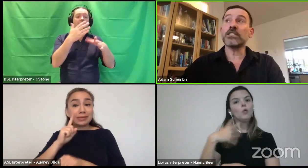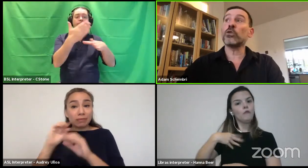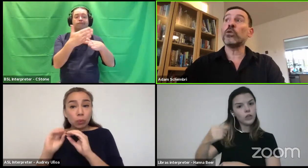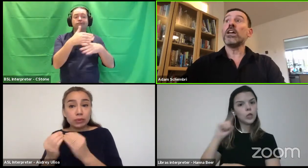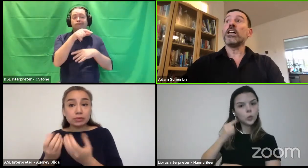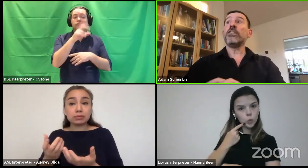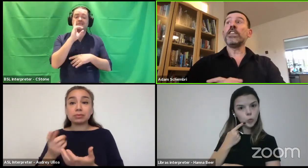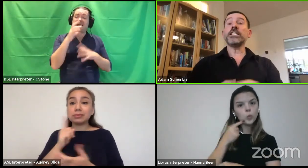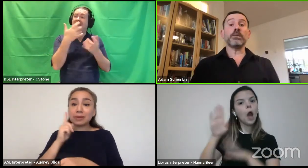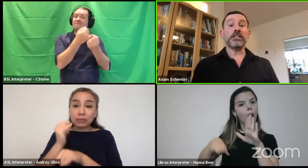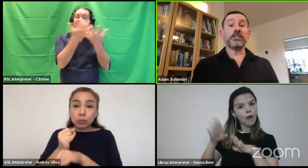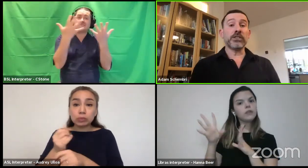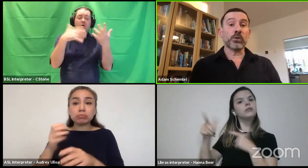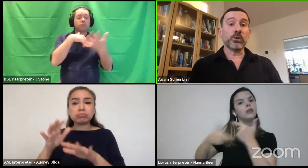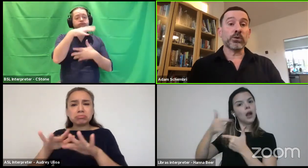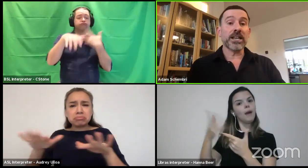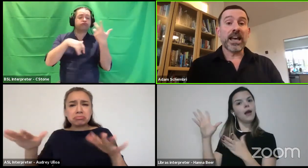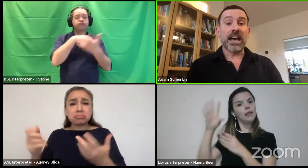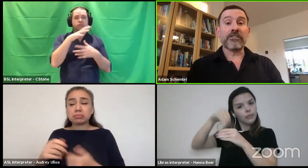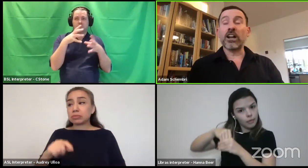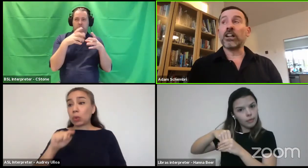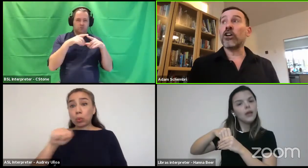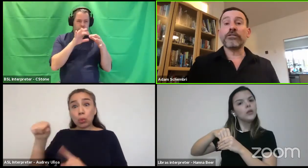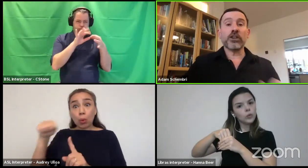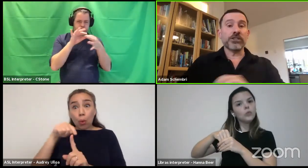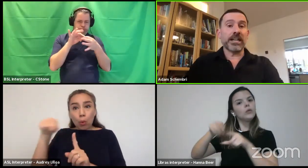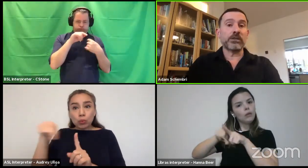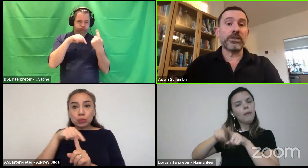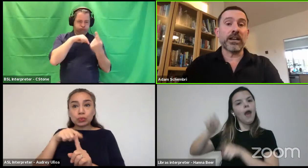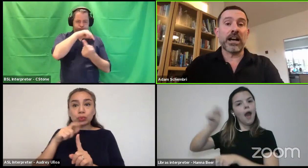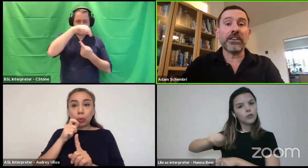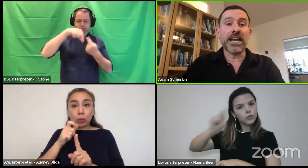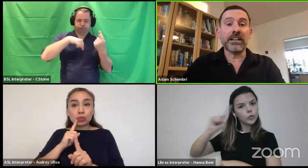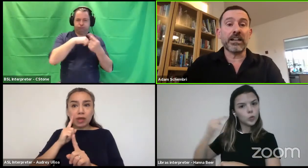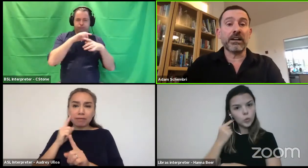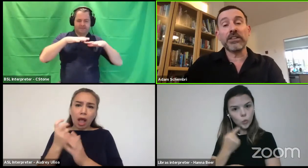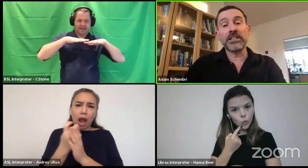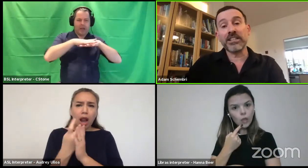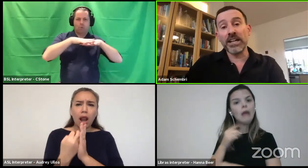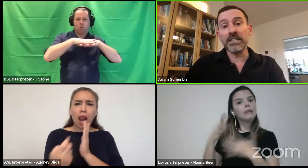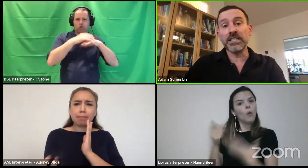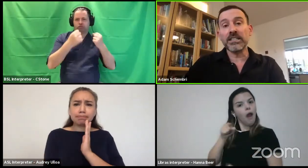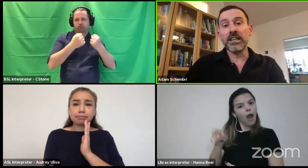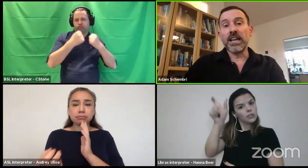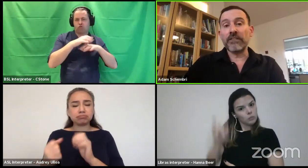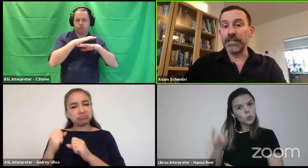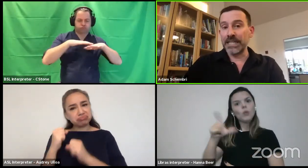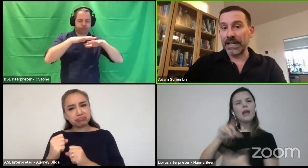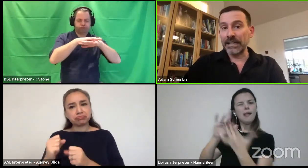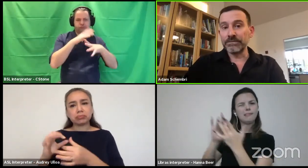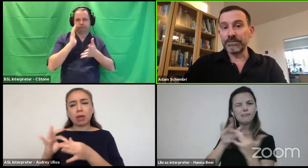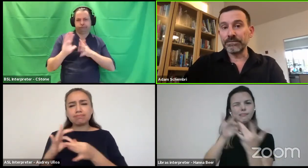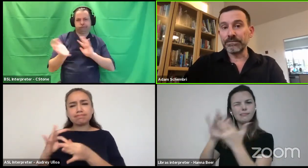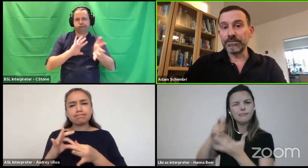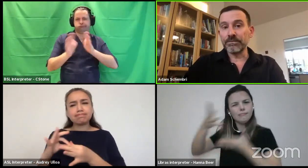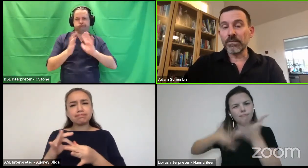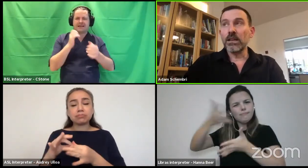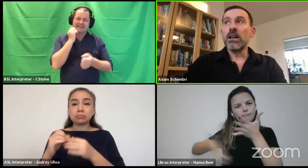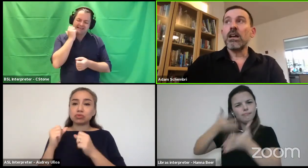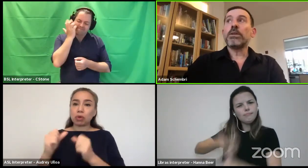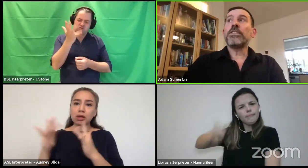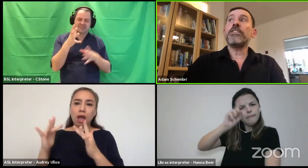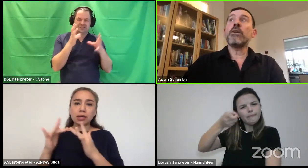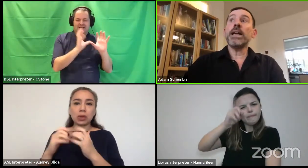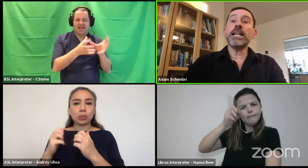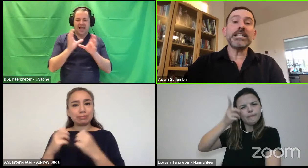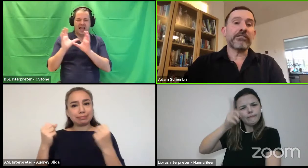Okay, so these individuals have a lot of contact with other signers every day.